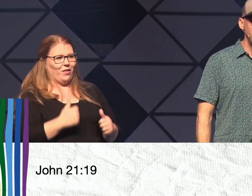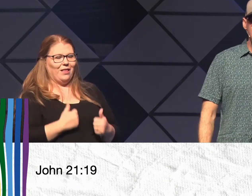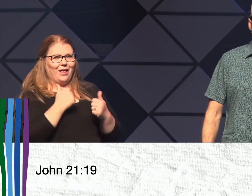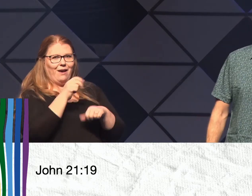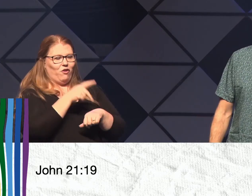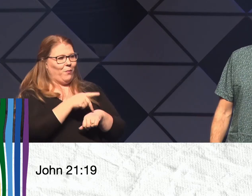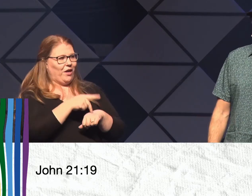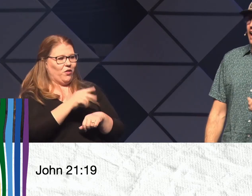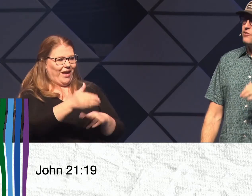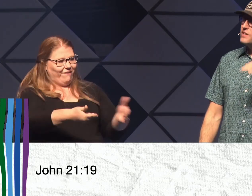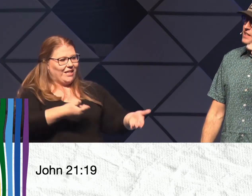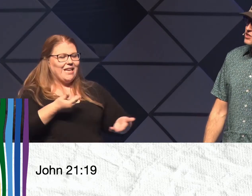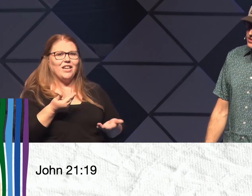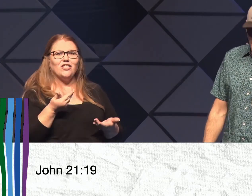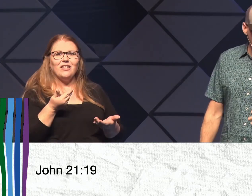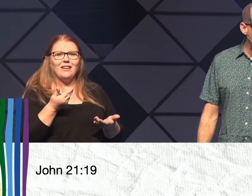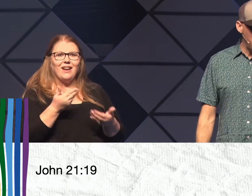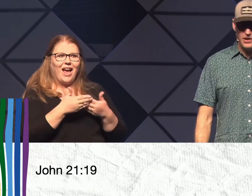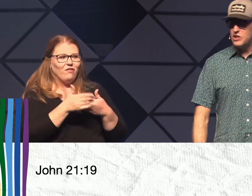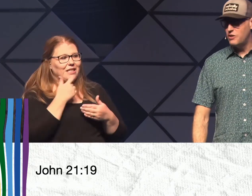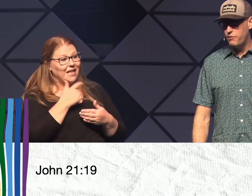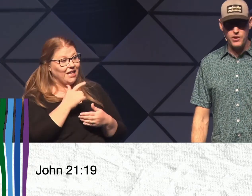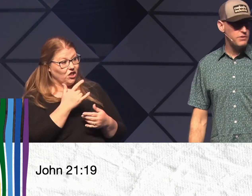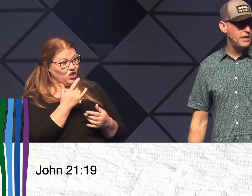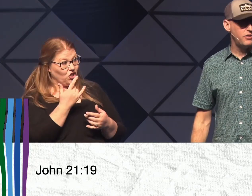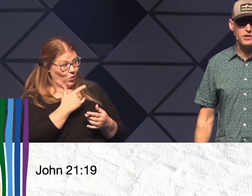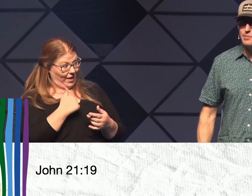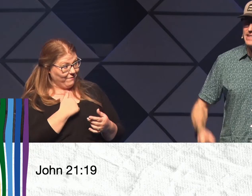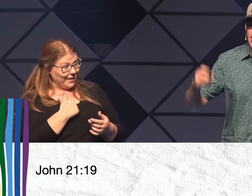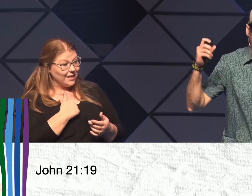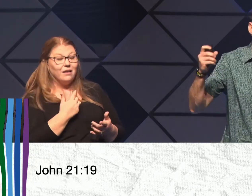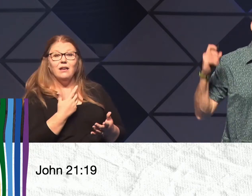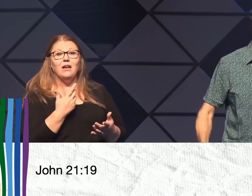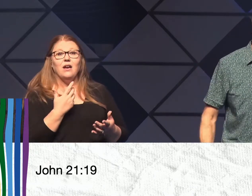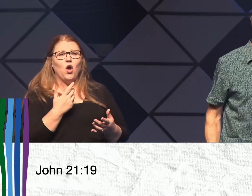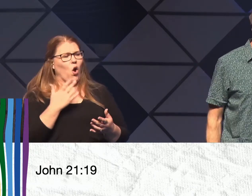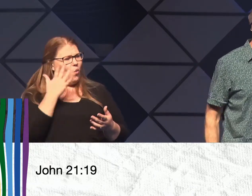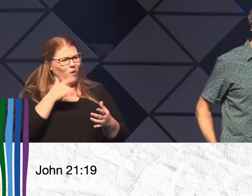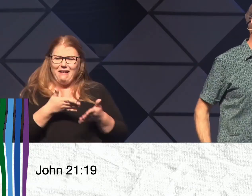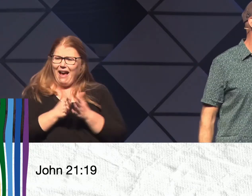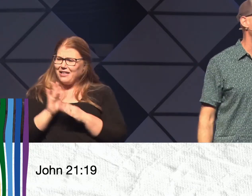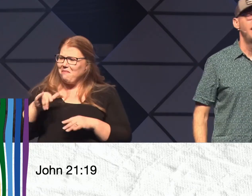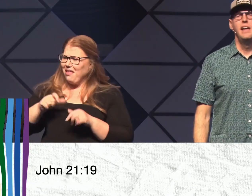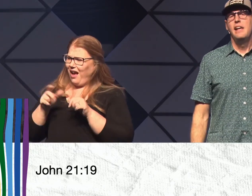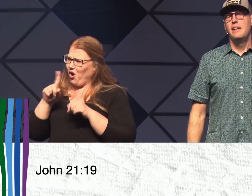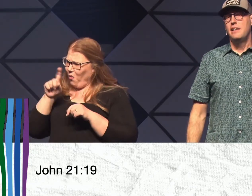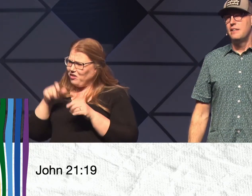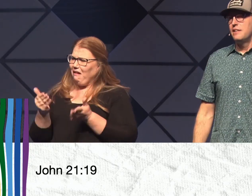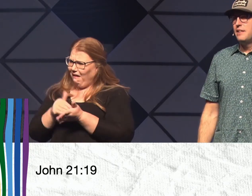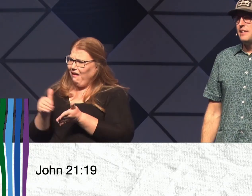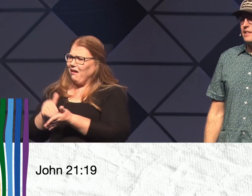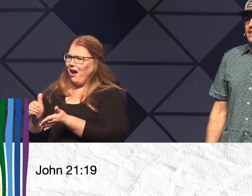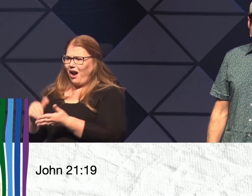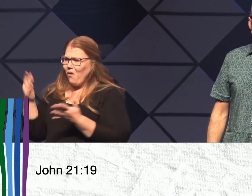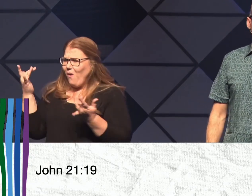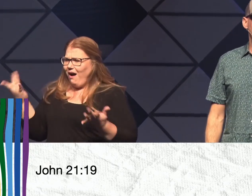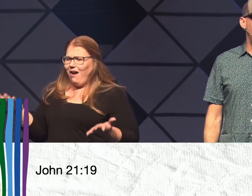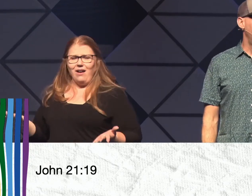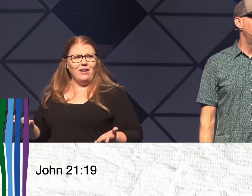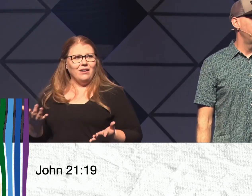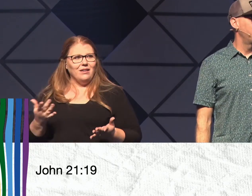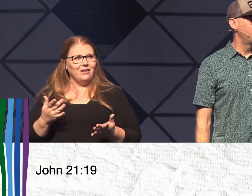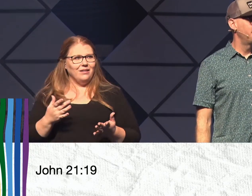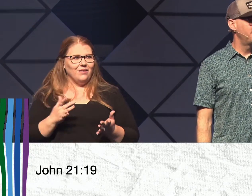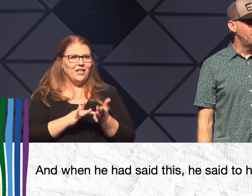the invitation. After he says, do you love me? And Peter gets so frustrated the 3rd time, he's like, why do you keep asking me this question? And then he says to